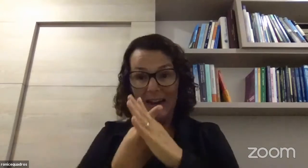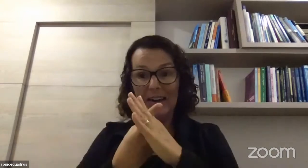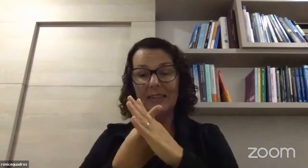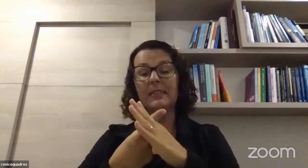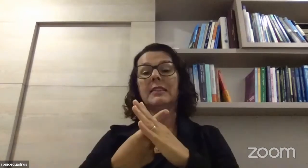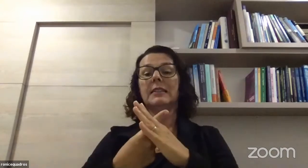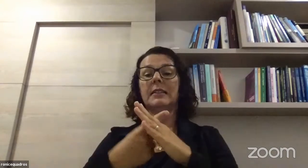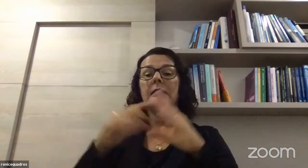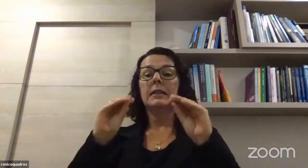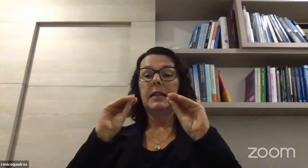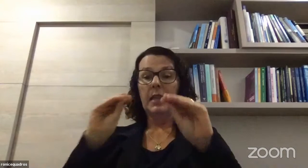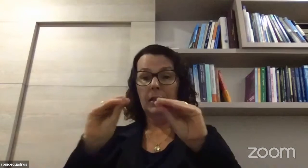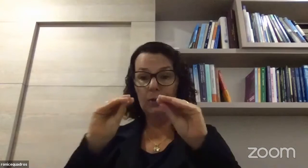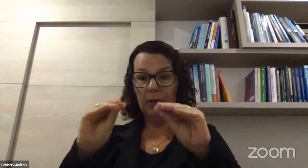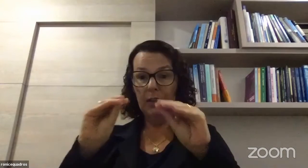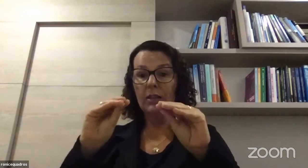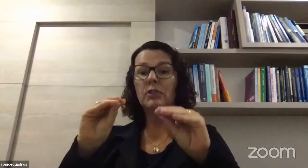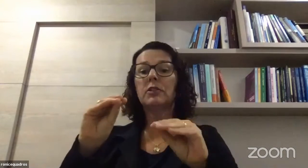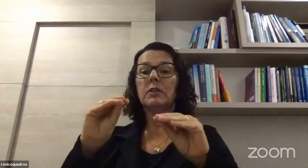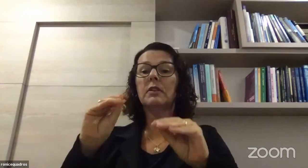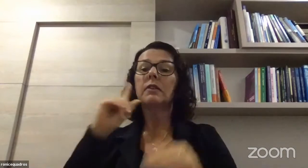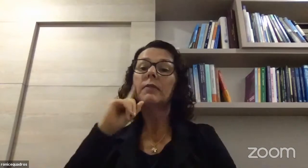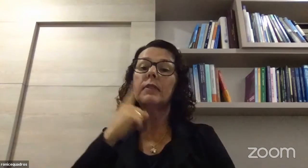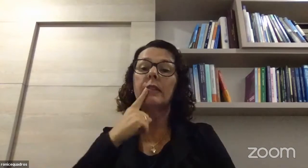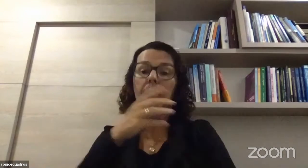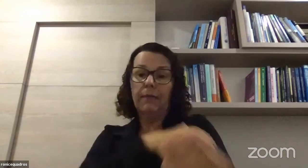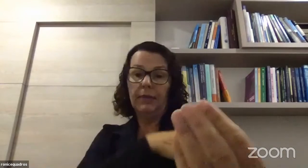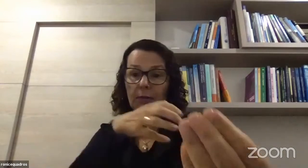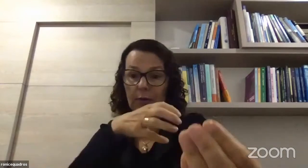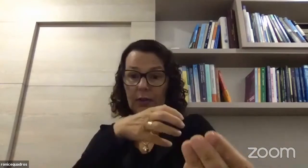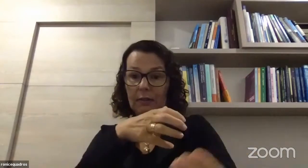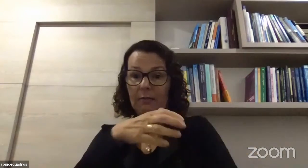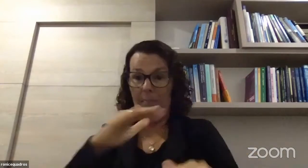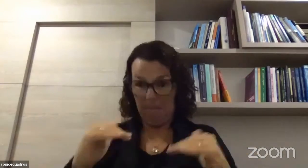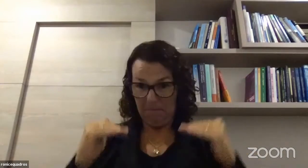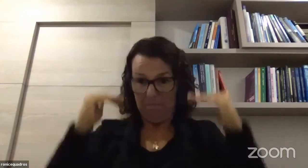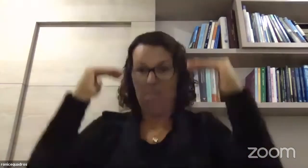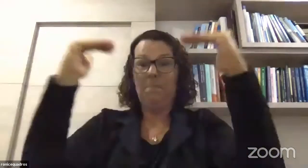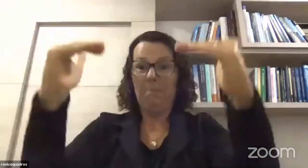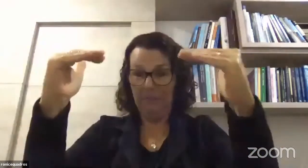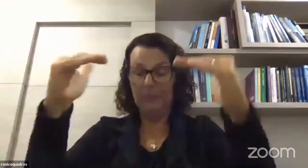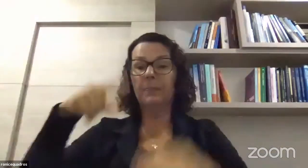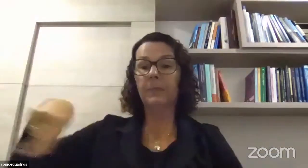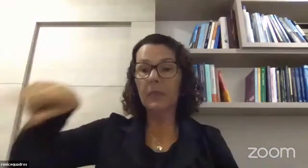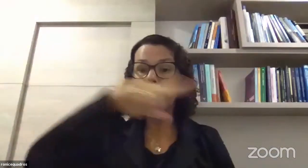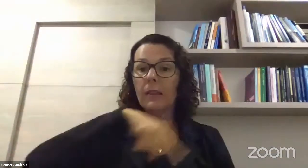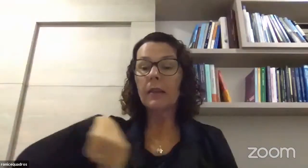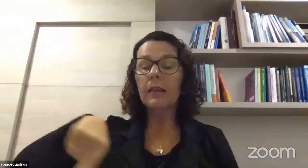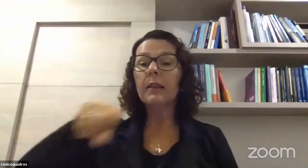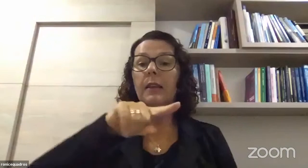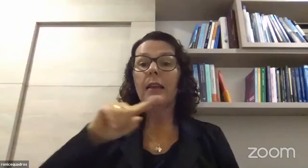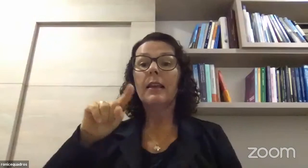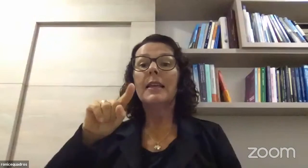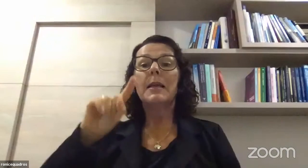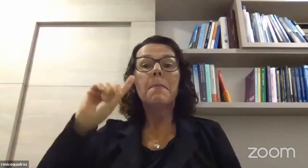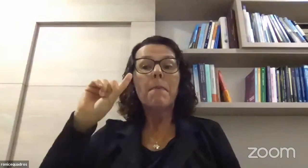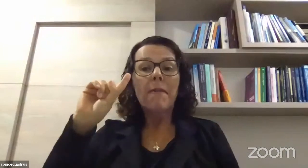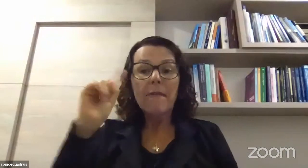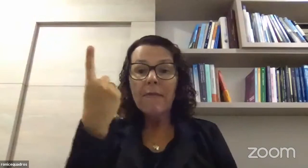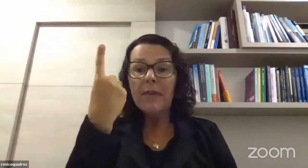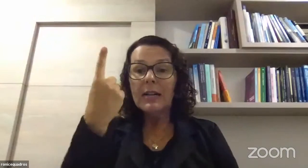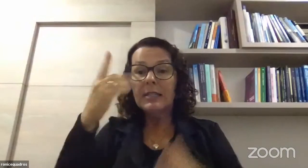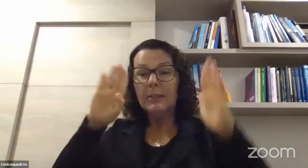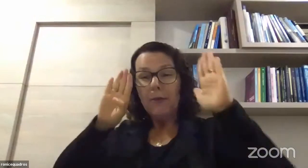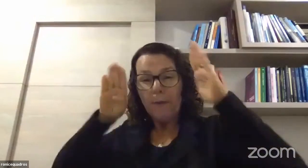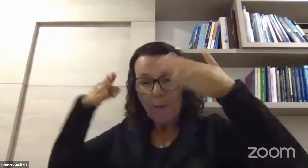Another important experience that we can take from Brazil is how our deaf education has really empowered